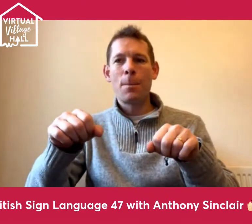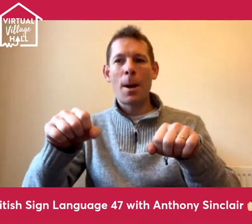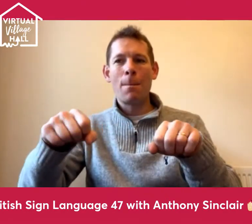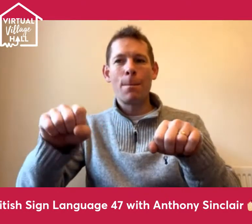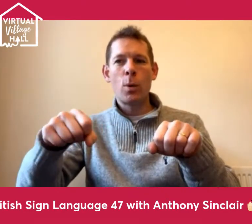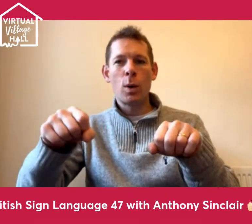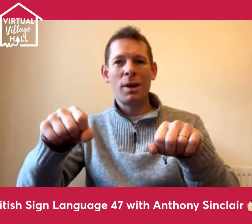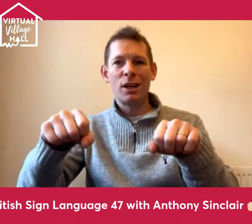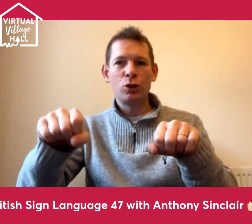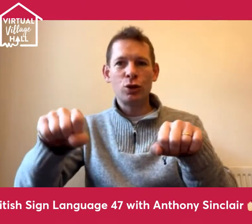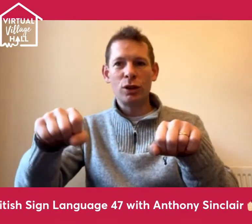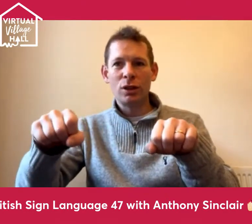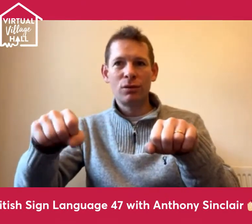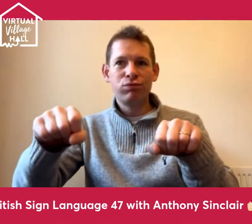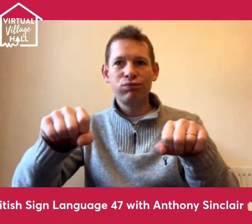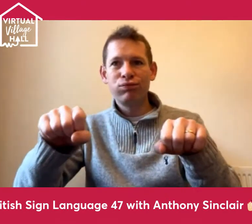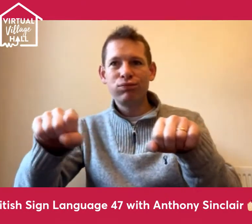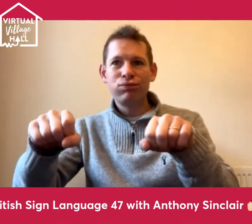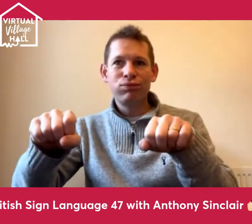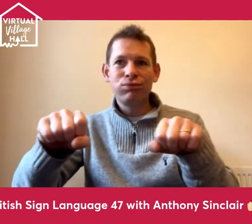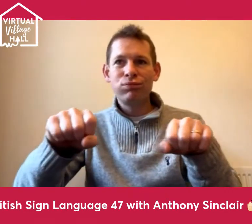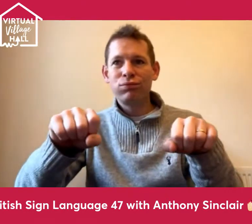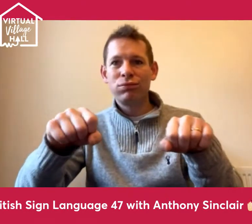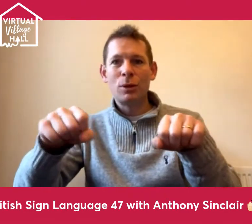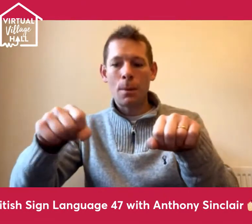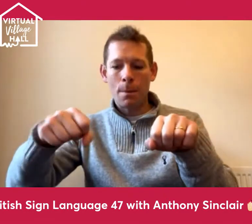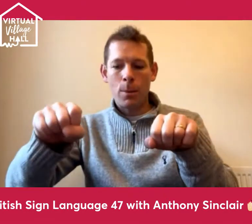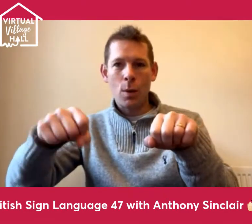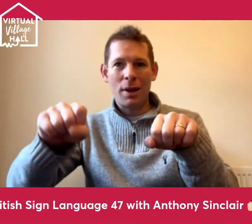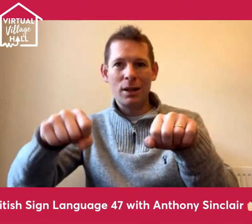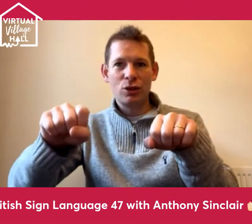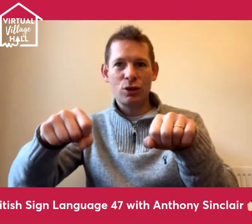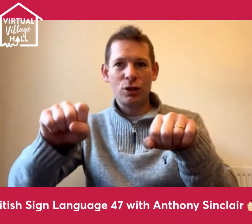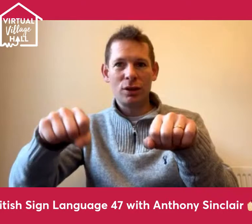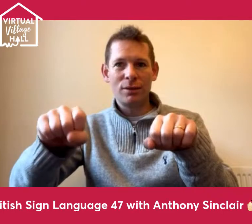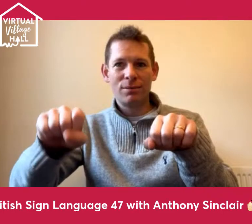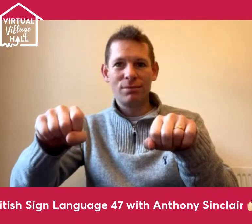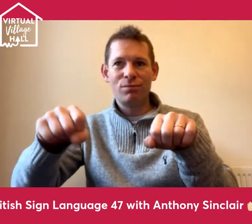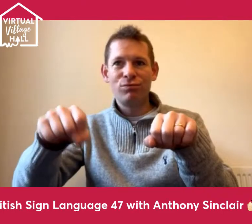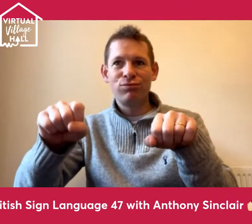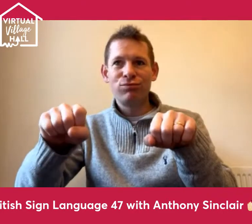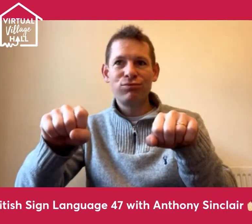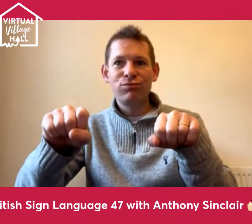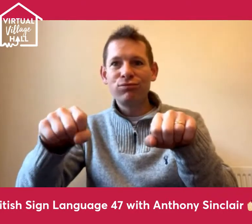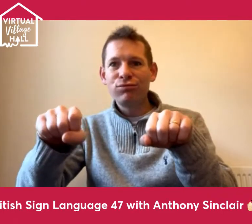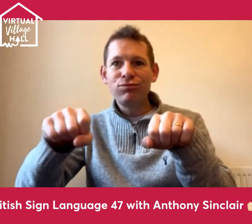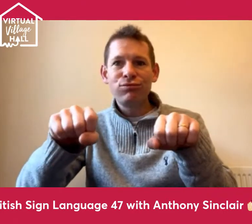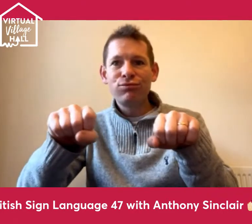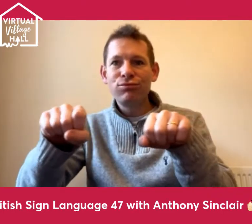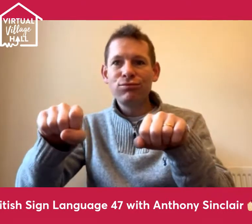So Joan was asking for the sign for mobility scooter. So here we go. That's your mobility scooter.